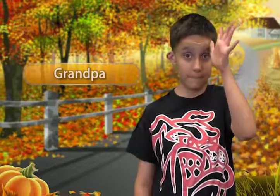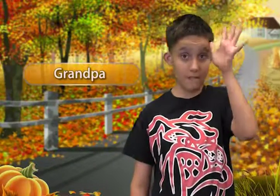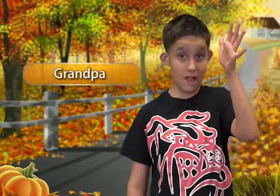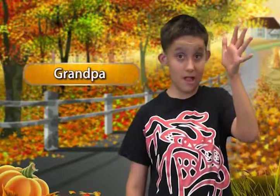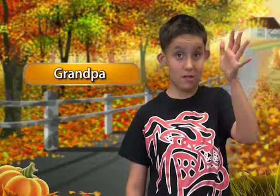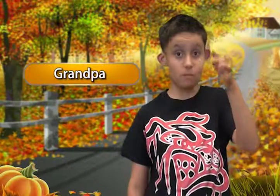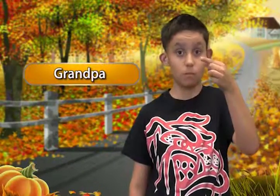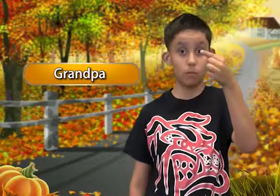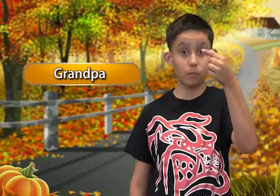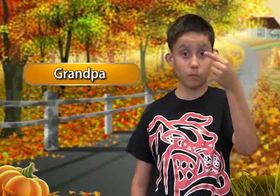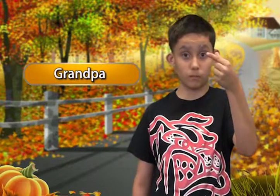Grandpa.